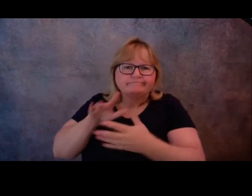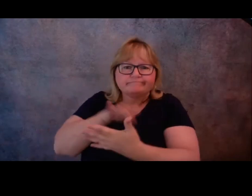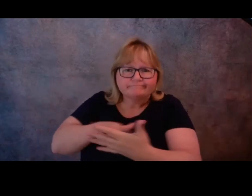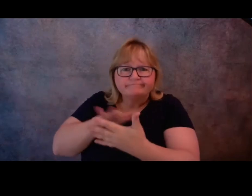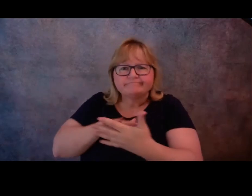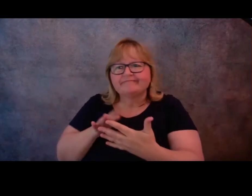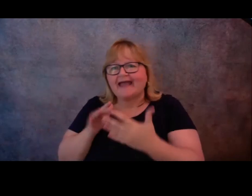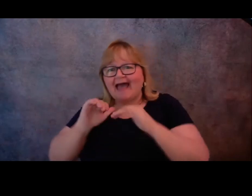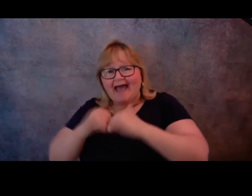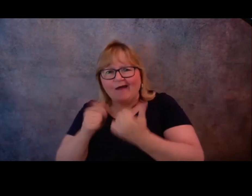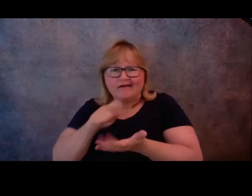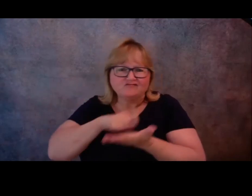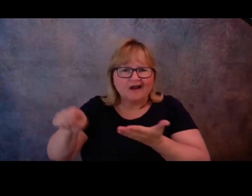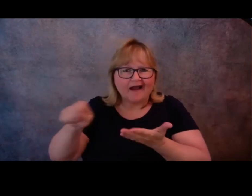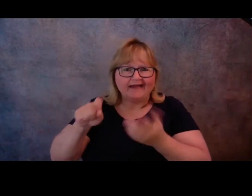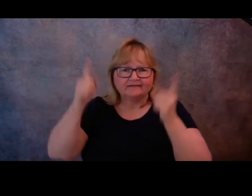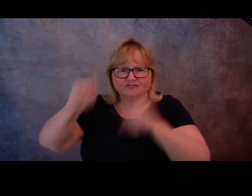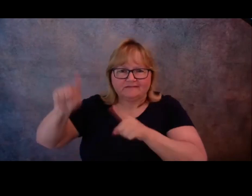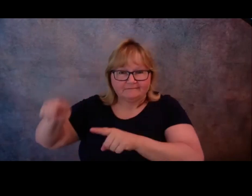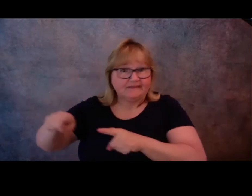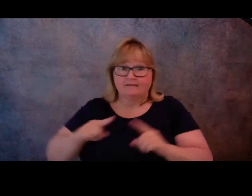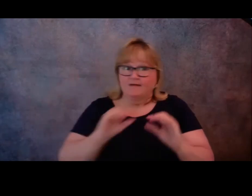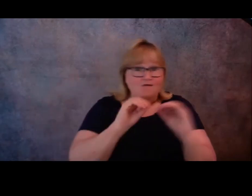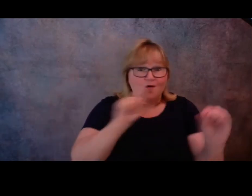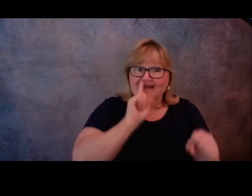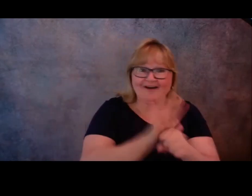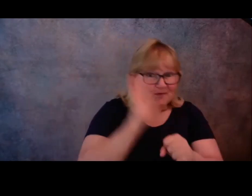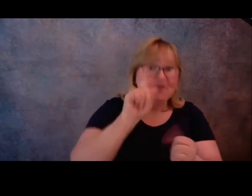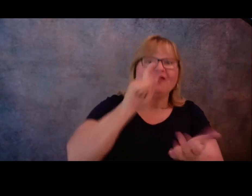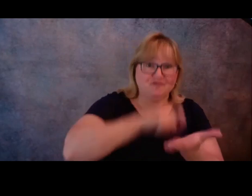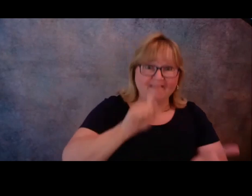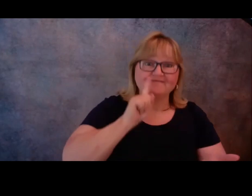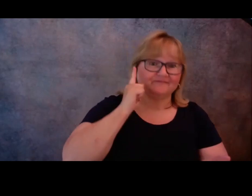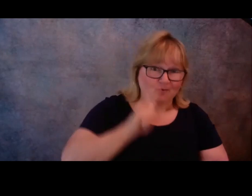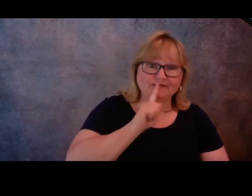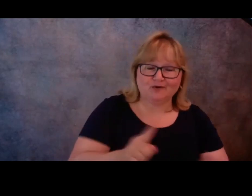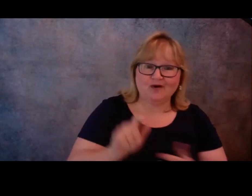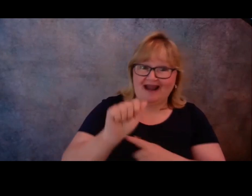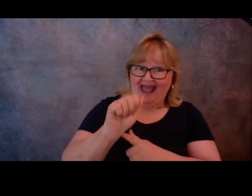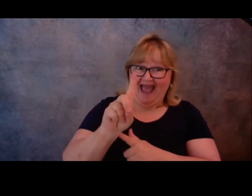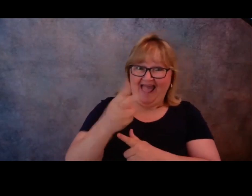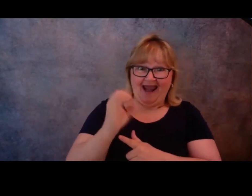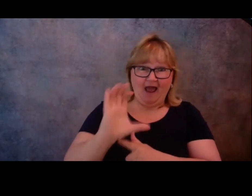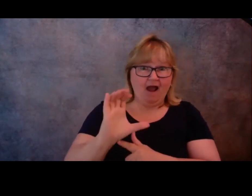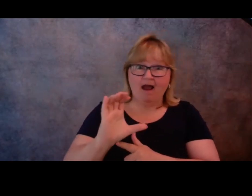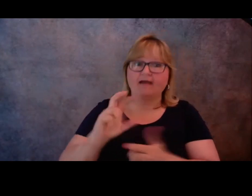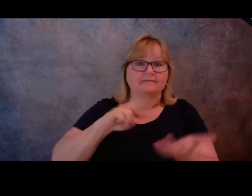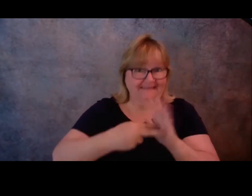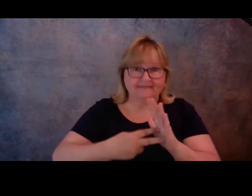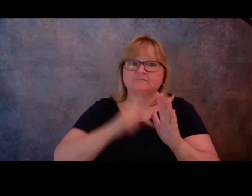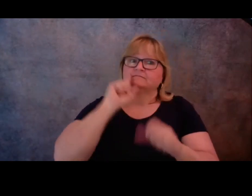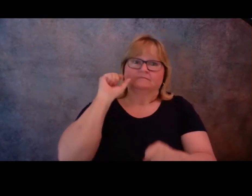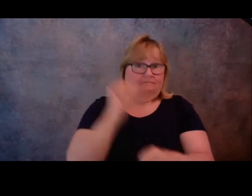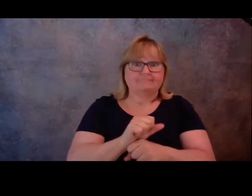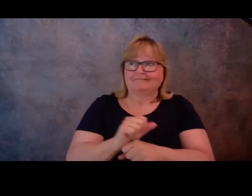that a treaty would be drafted, and ad hoc meant ad hoc. Any state that wanted to turn up